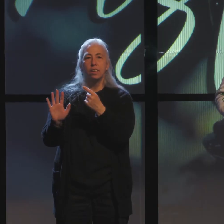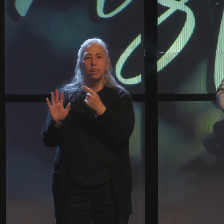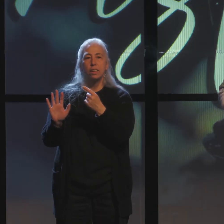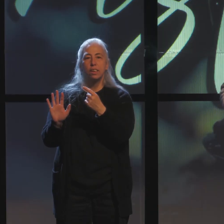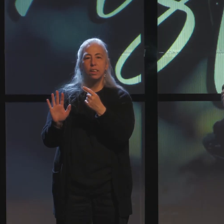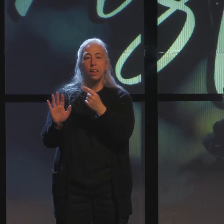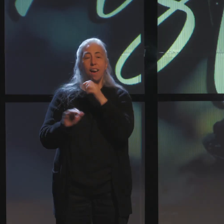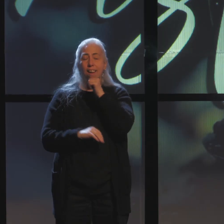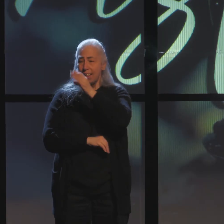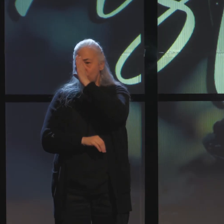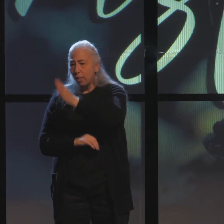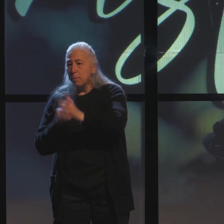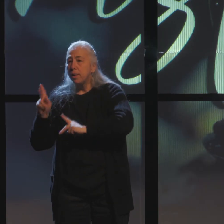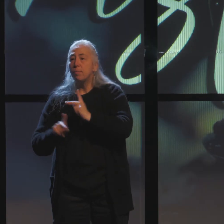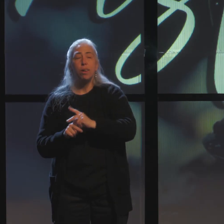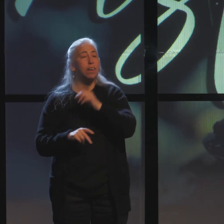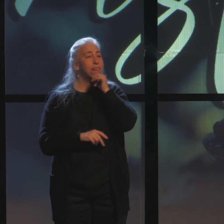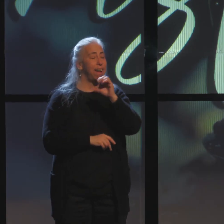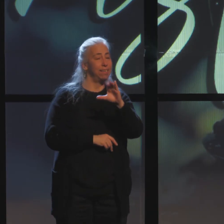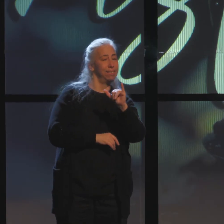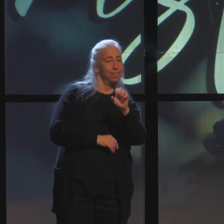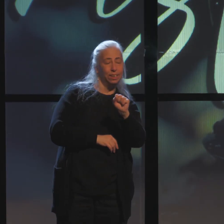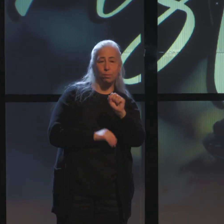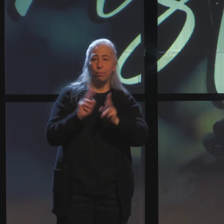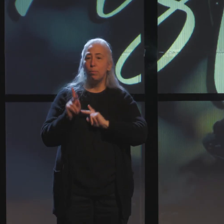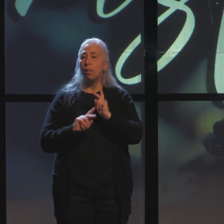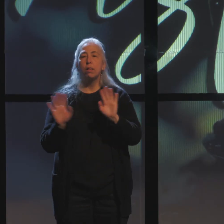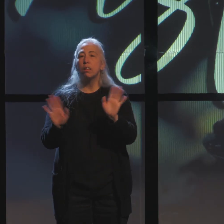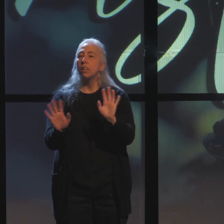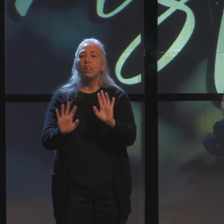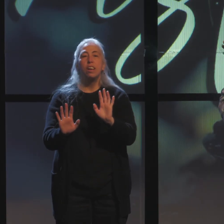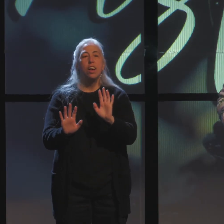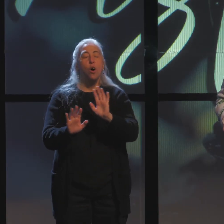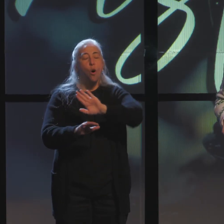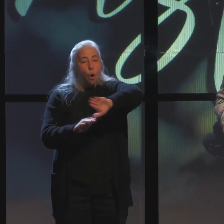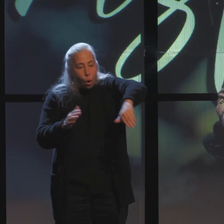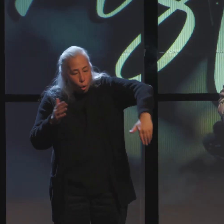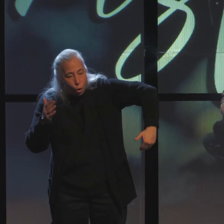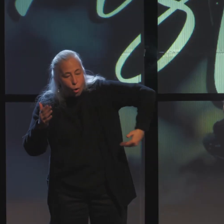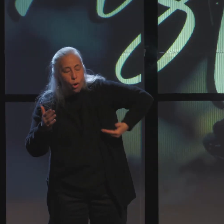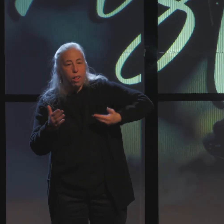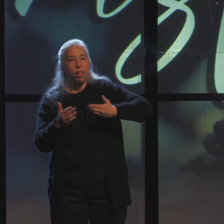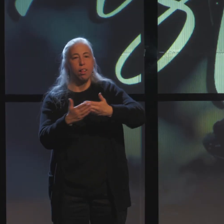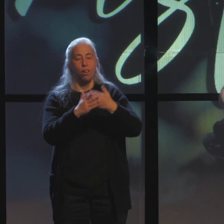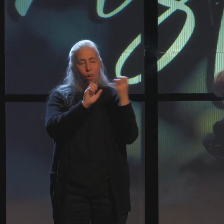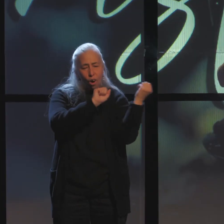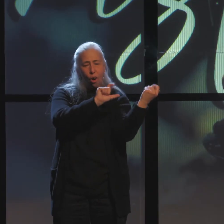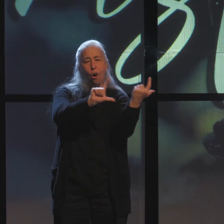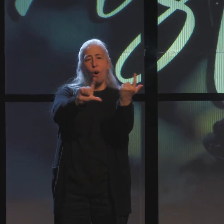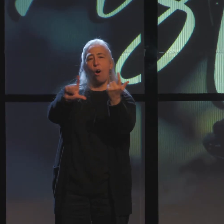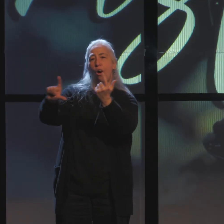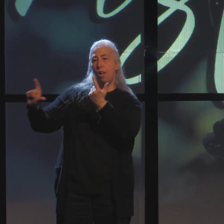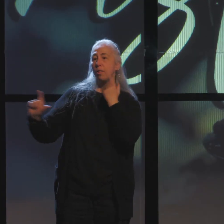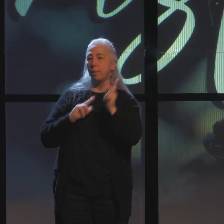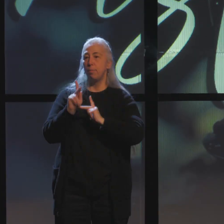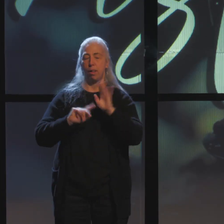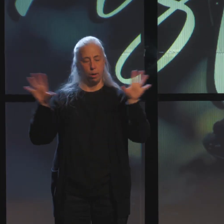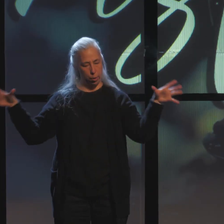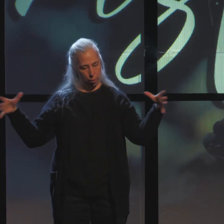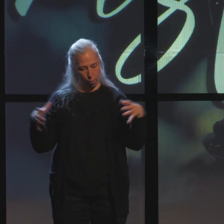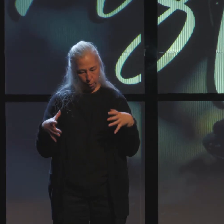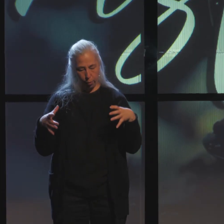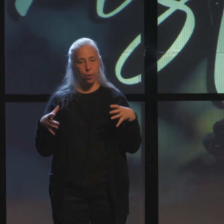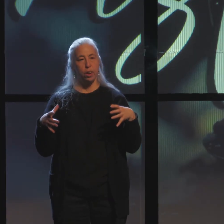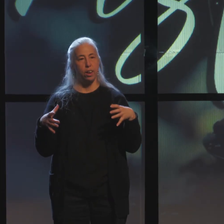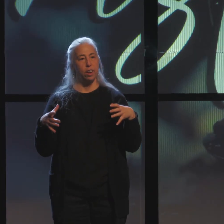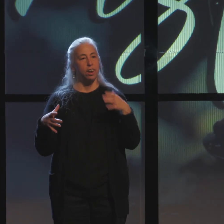not just heterosexual people, not just cisgender people, but great joy for all people. That's what I'm bringing you. Today in the